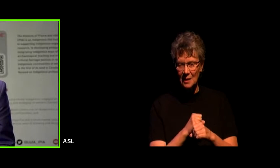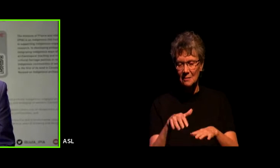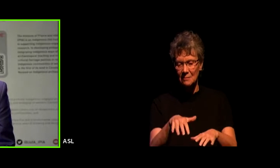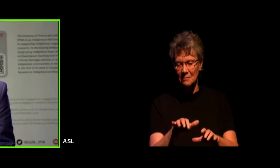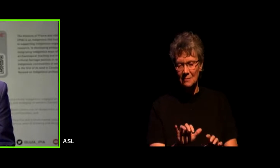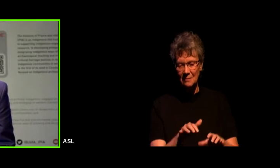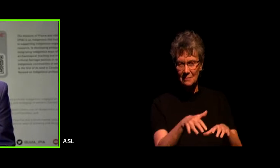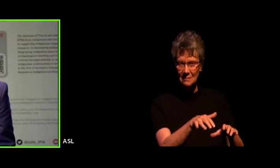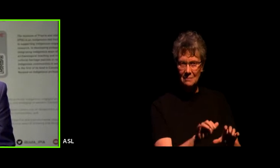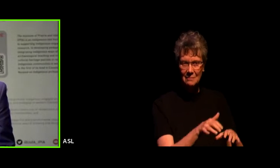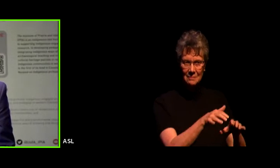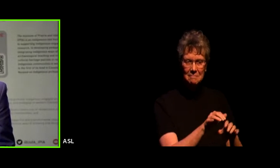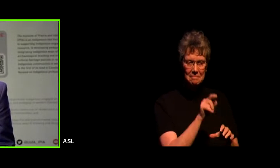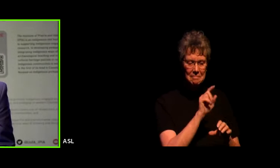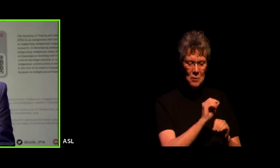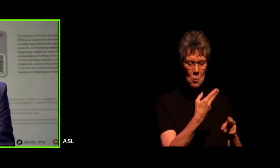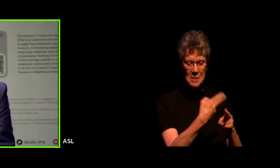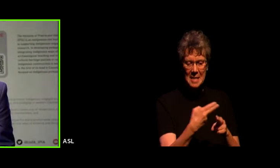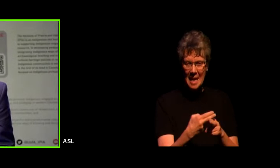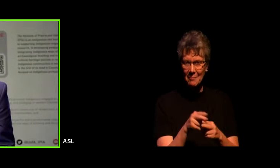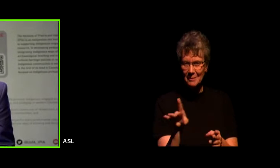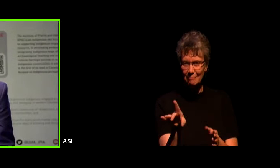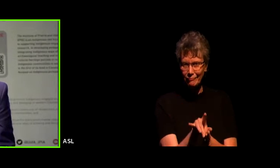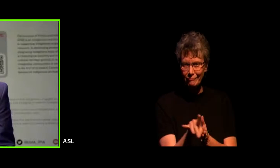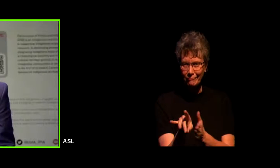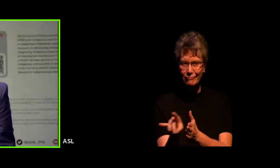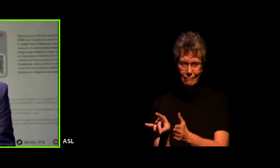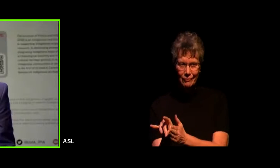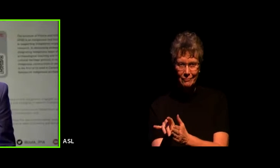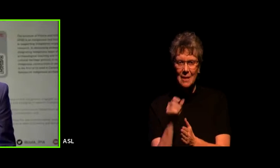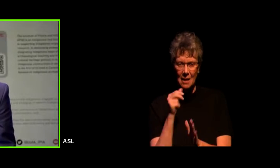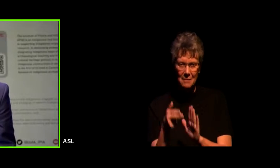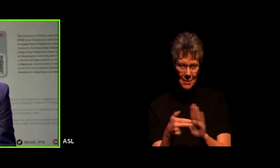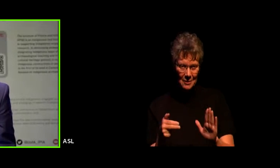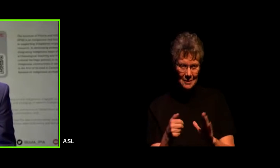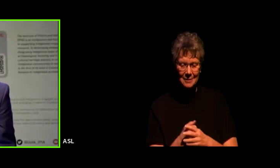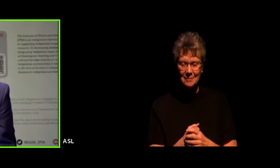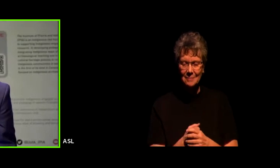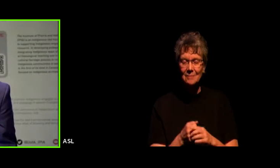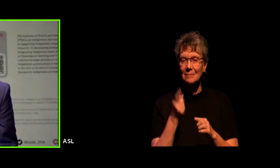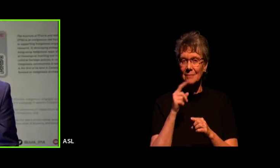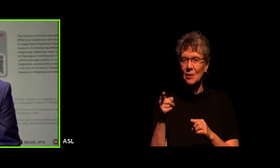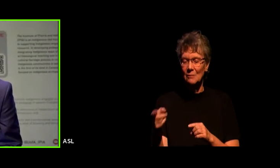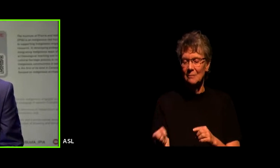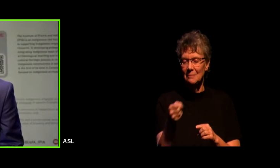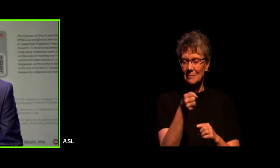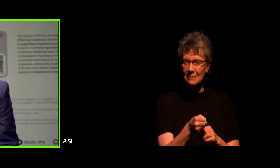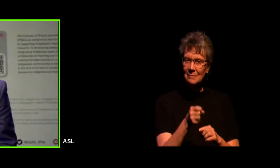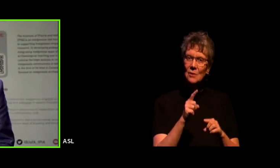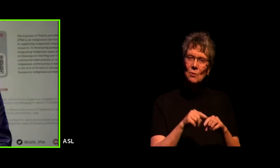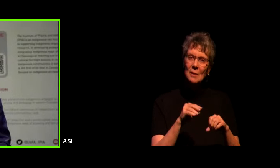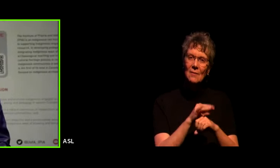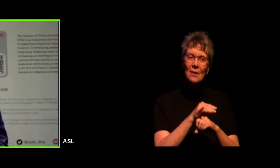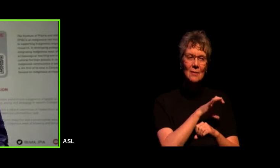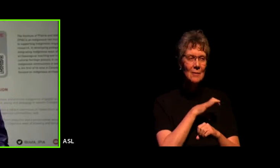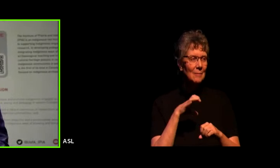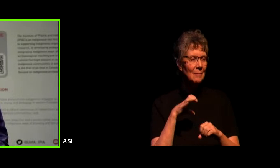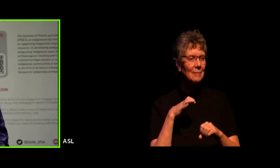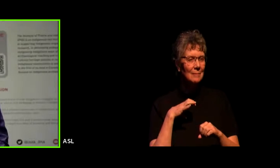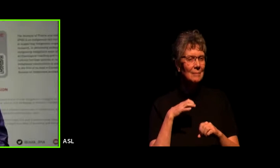Dr. Supernant was recently appointed to the National Advisory Committee on Missing Children and Unmarked Graves.